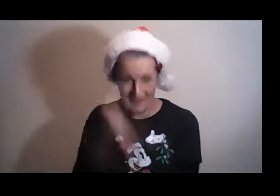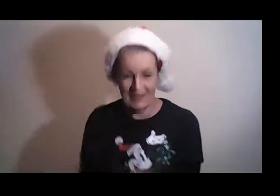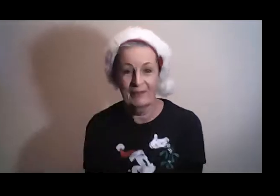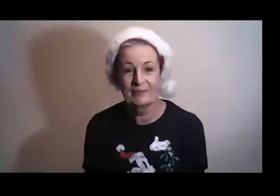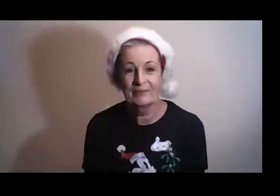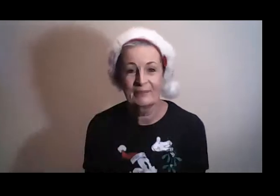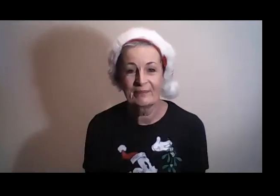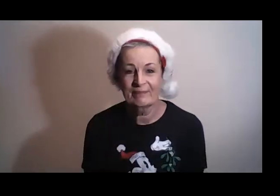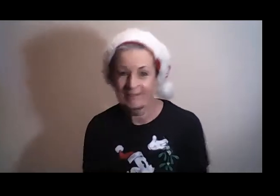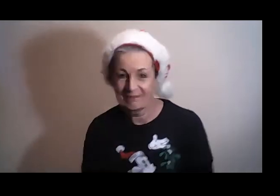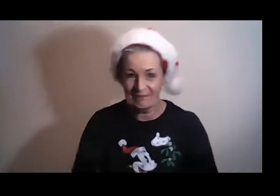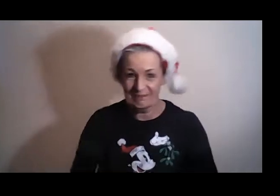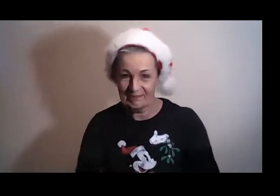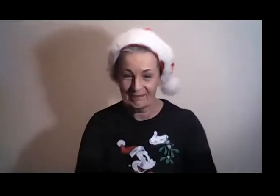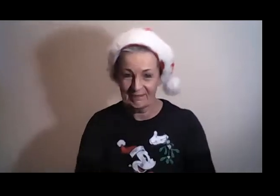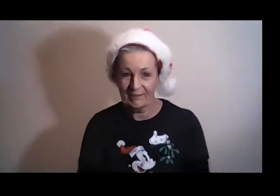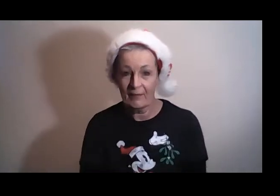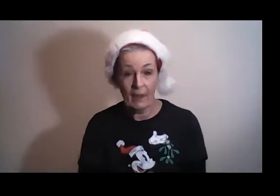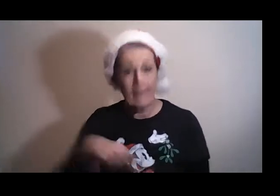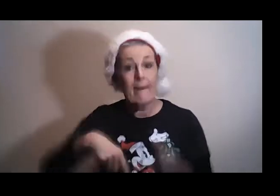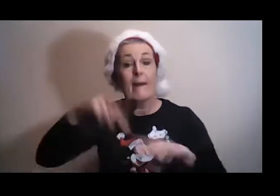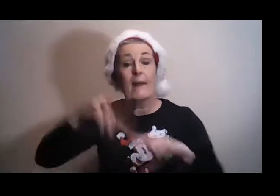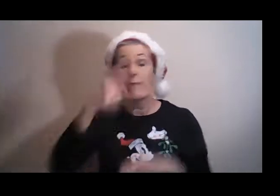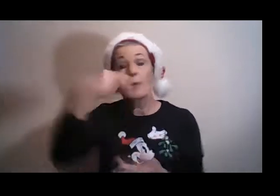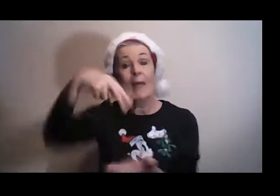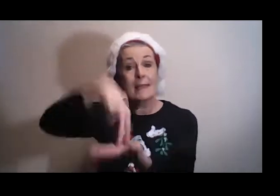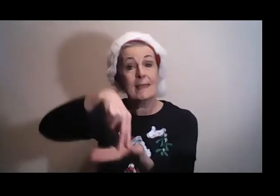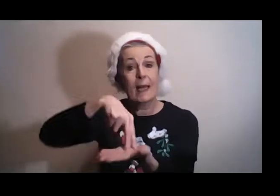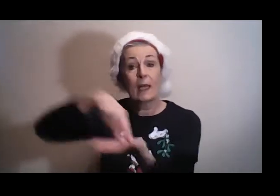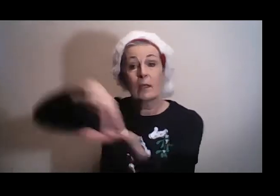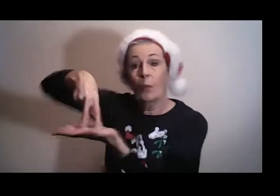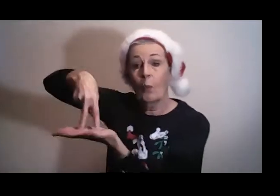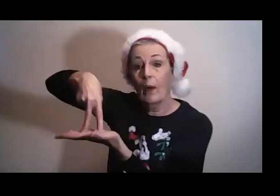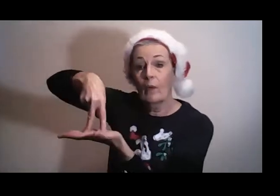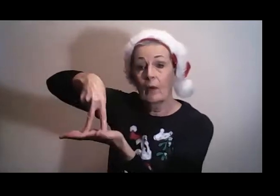For all my standing people, 1 foot in front.